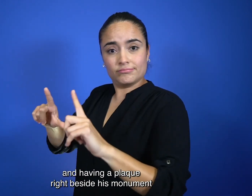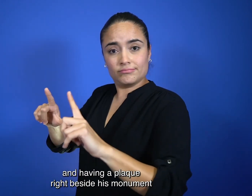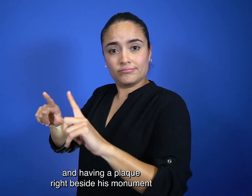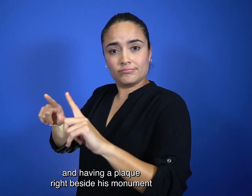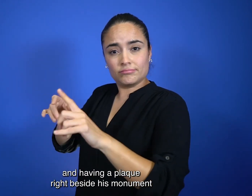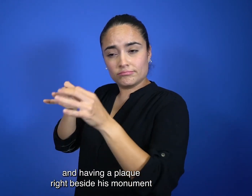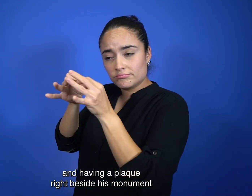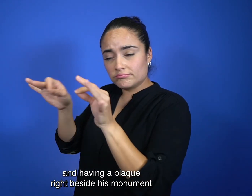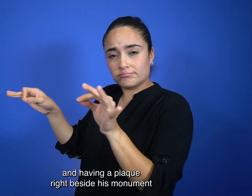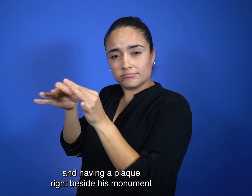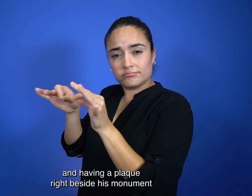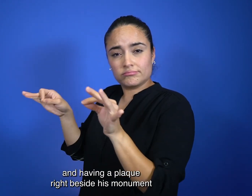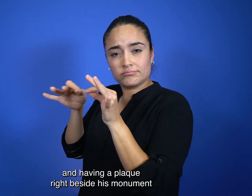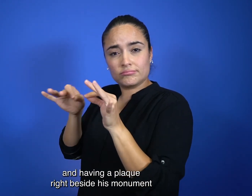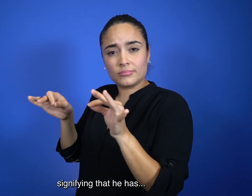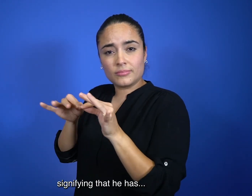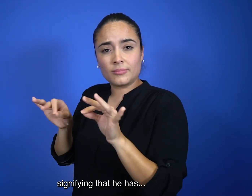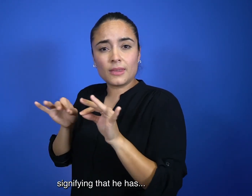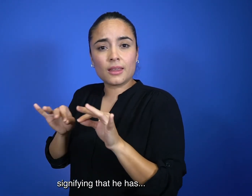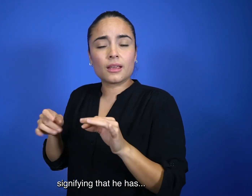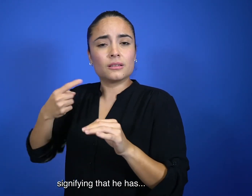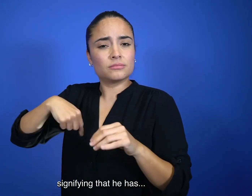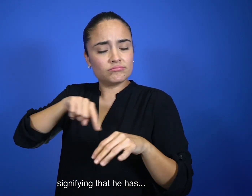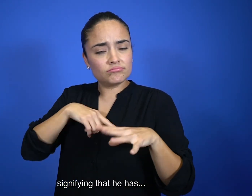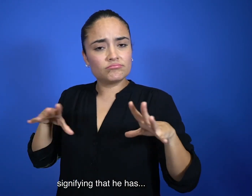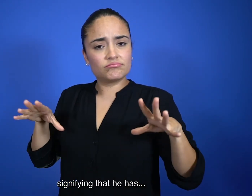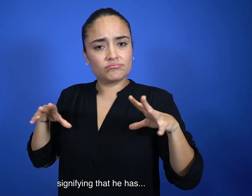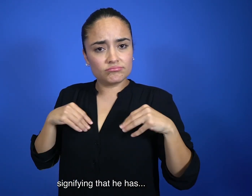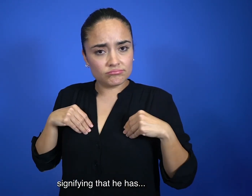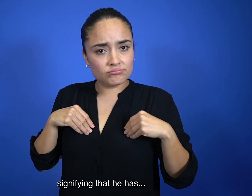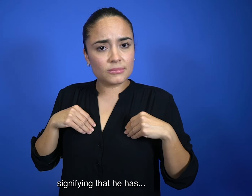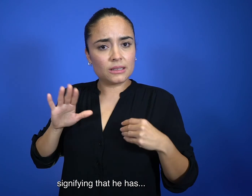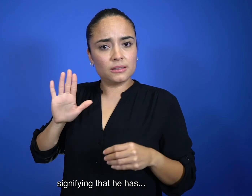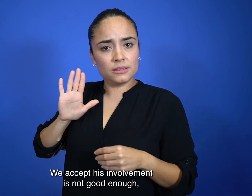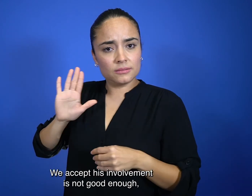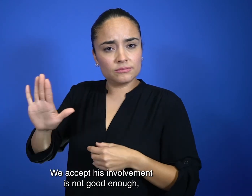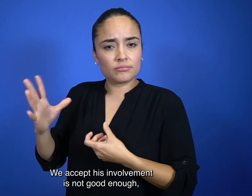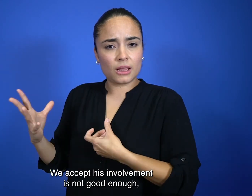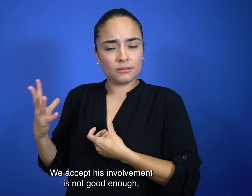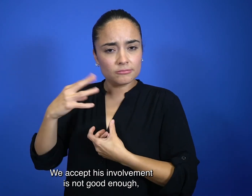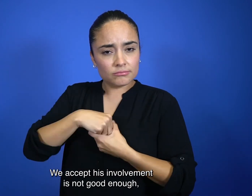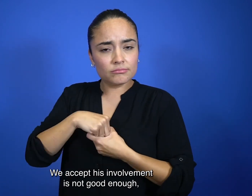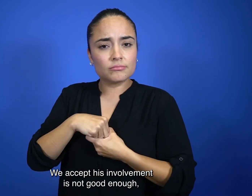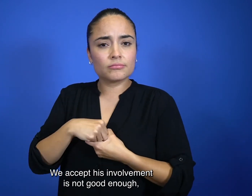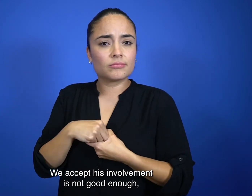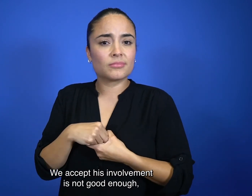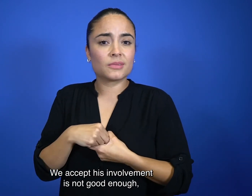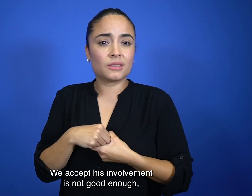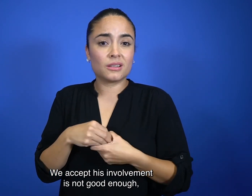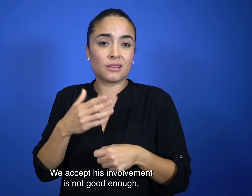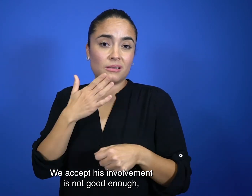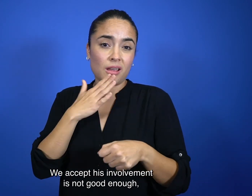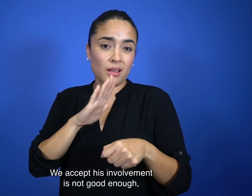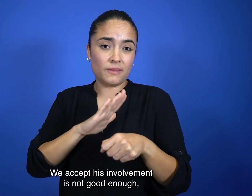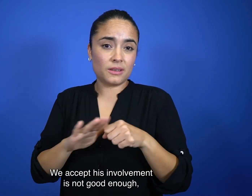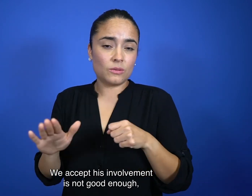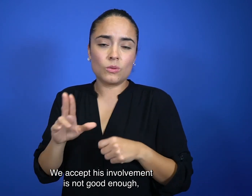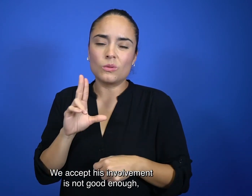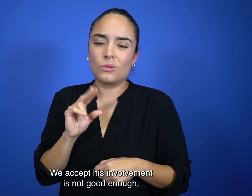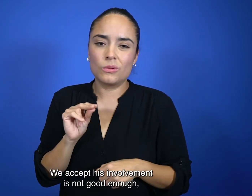his monument, signifying that he has we accept his involvement is